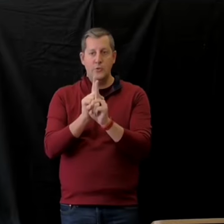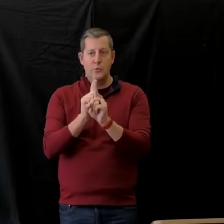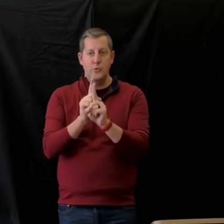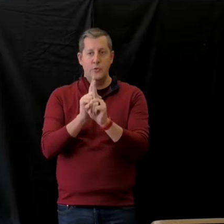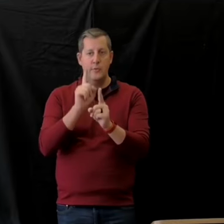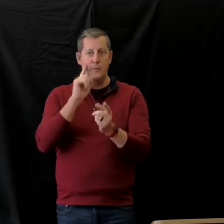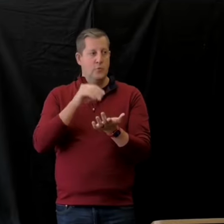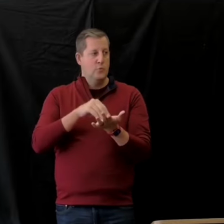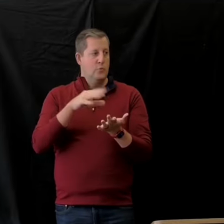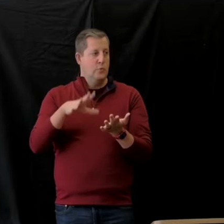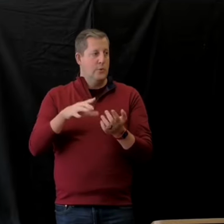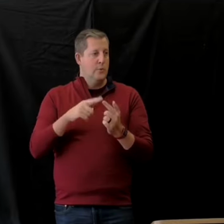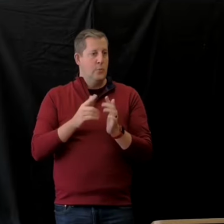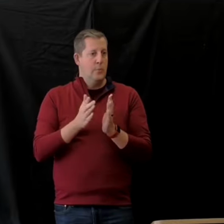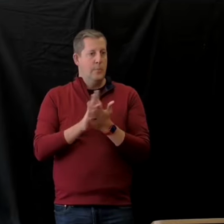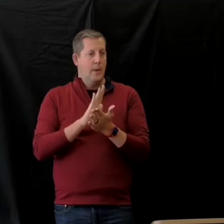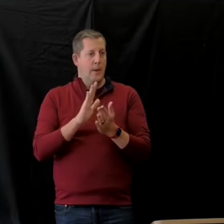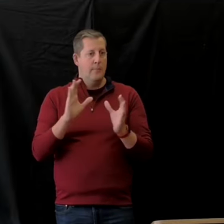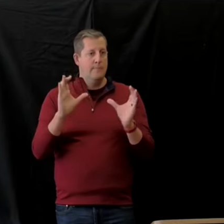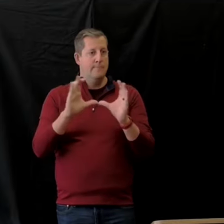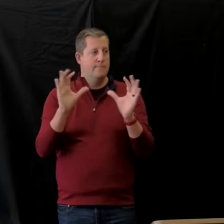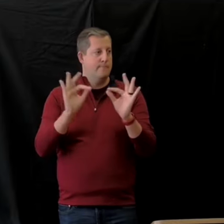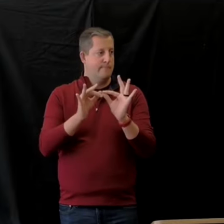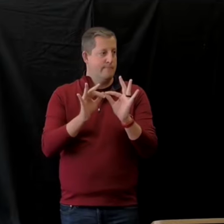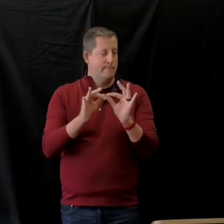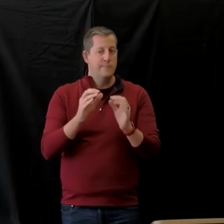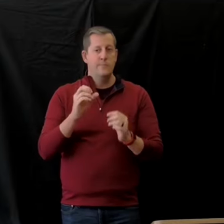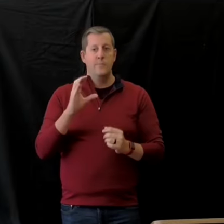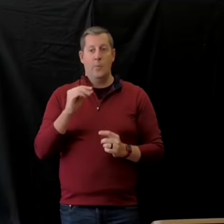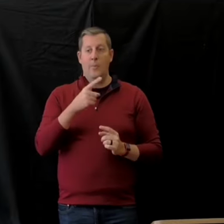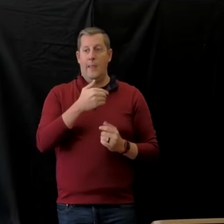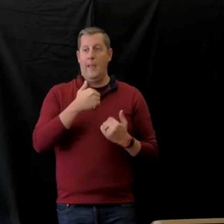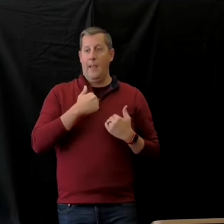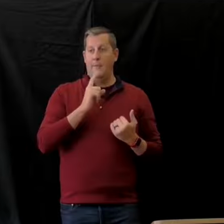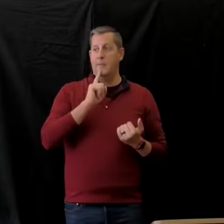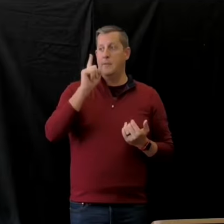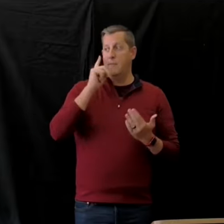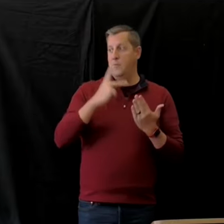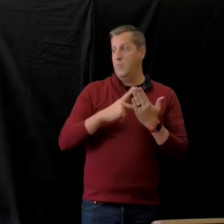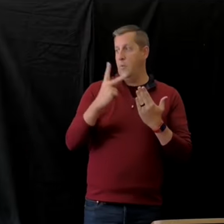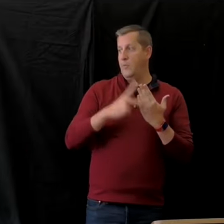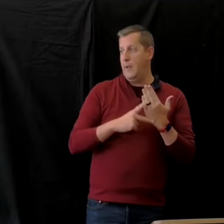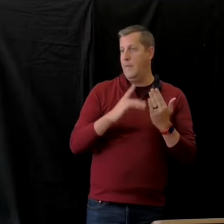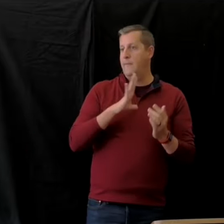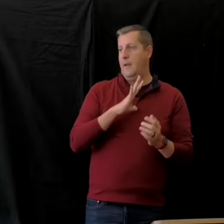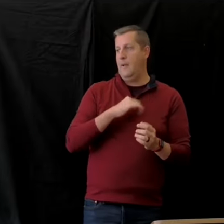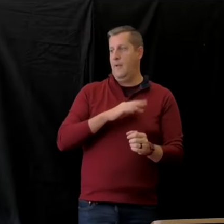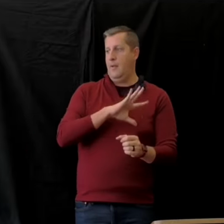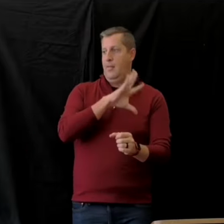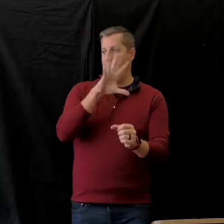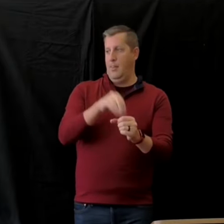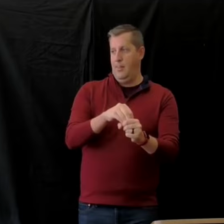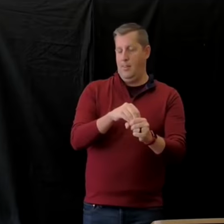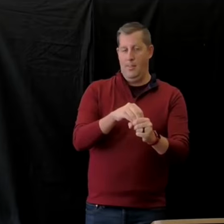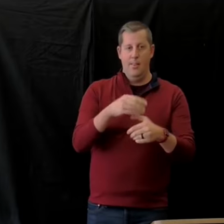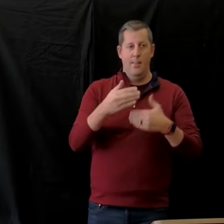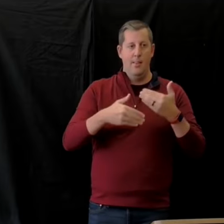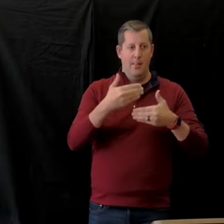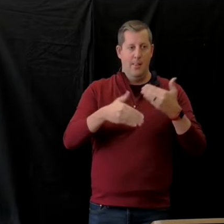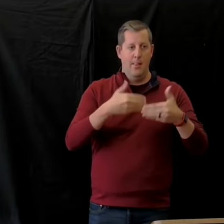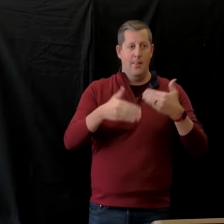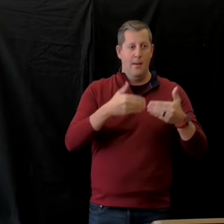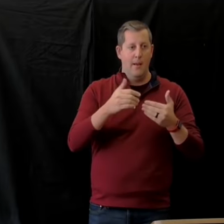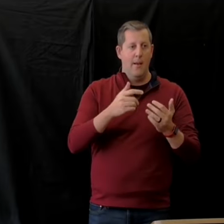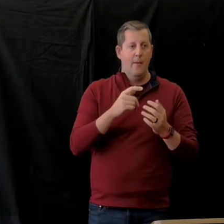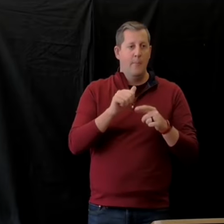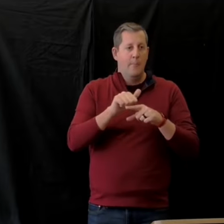they had their program where you can go and mentor students to become a certified interpreter. They also have a deaf program,